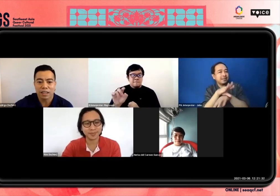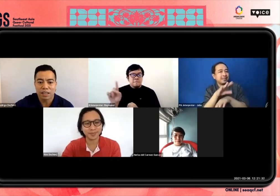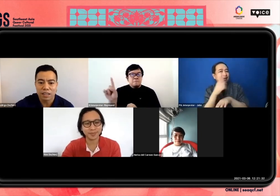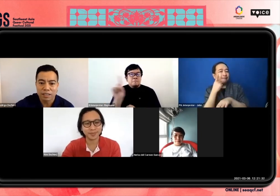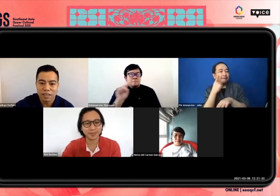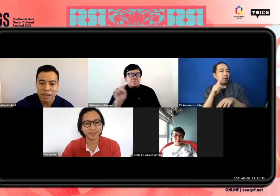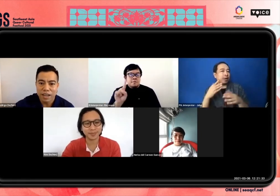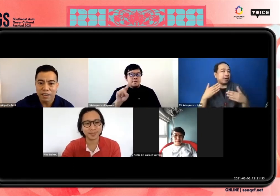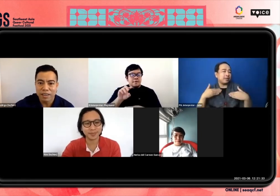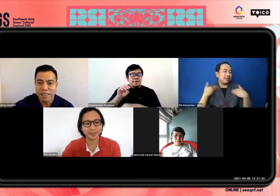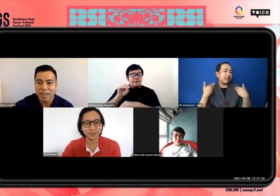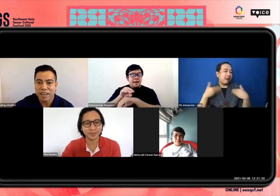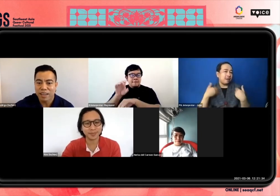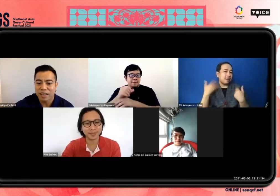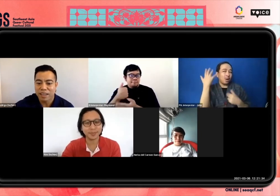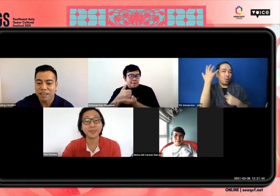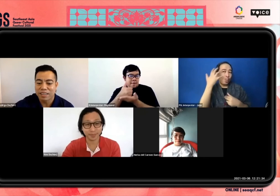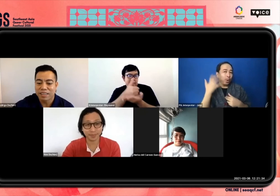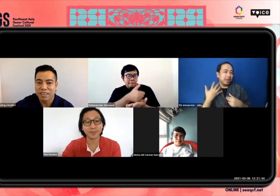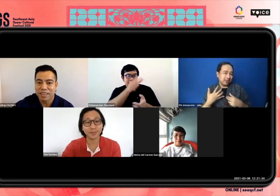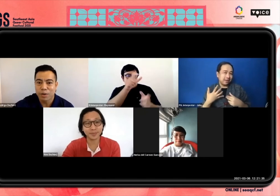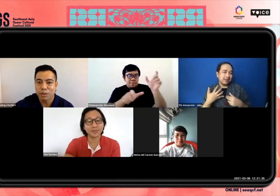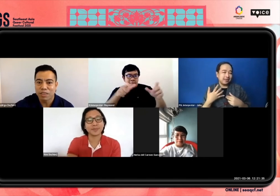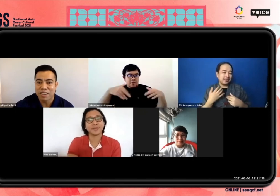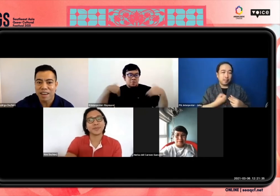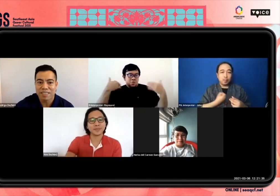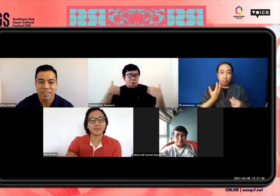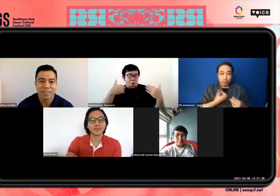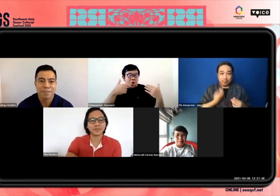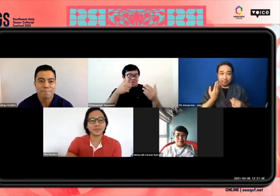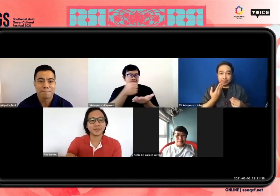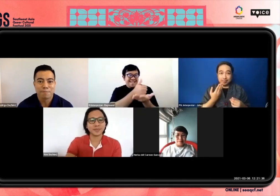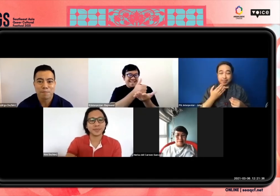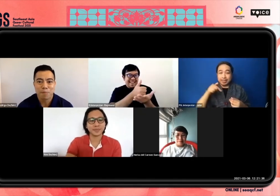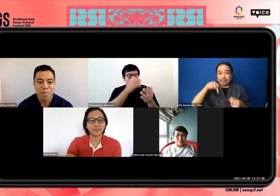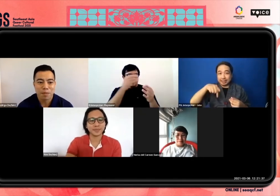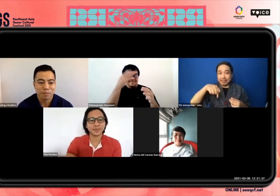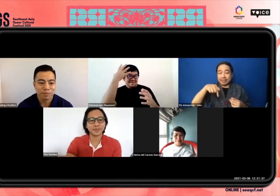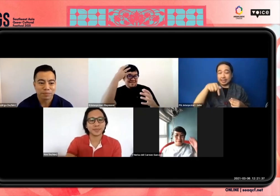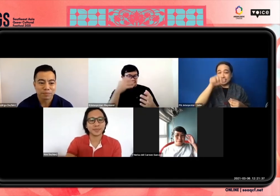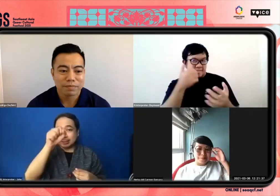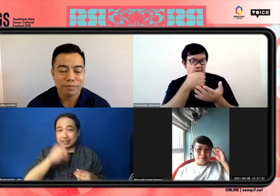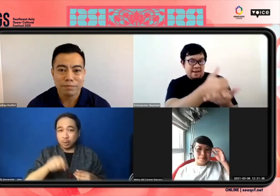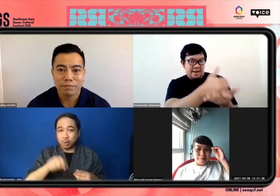think Nerisa is going to give an answer.